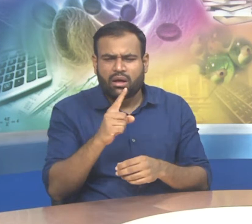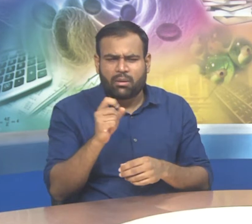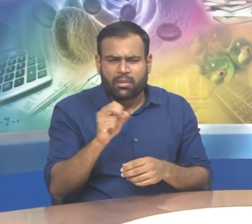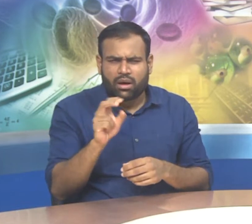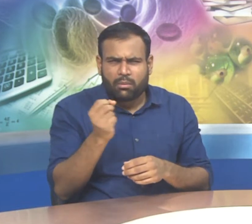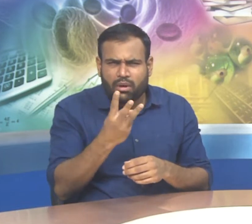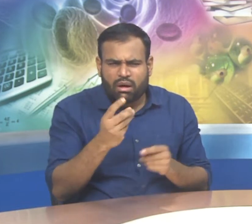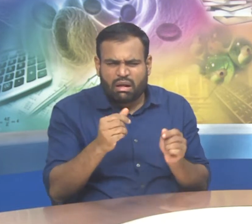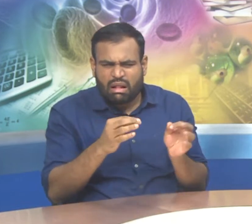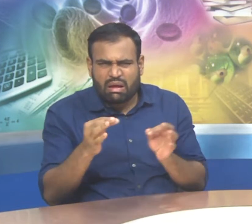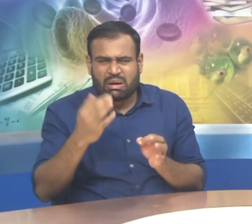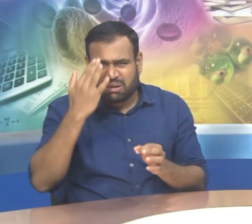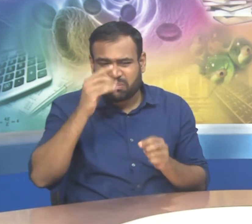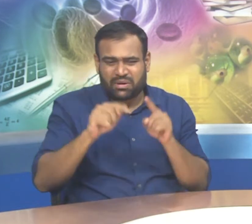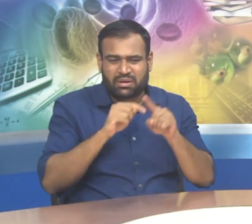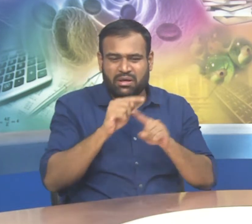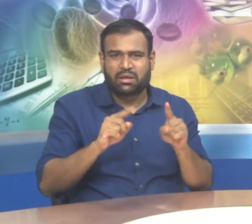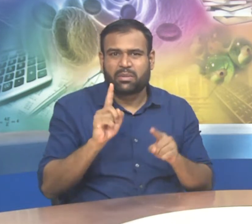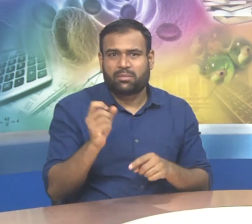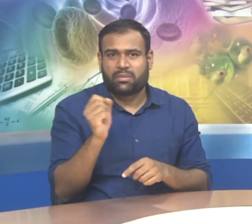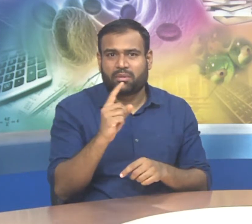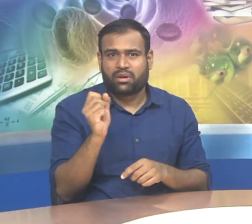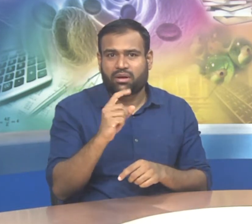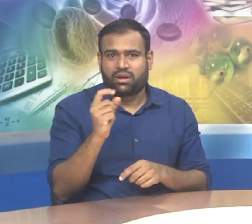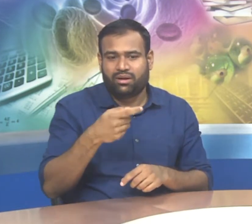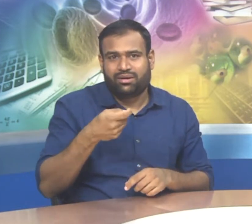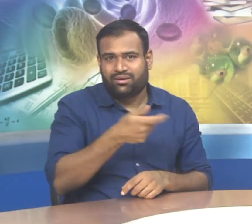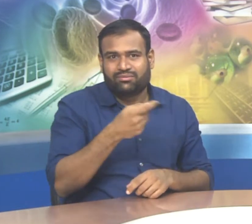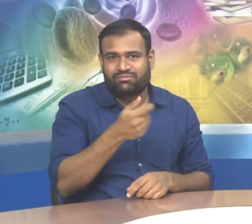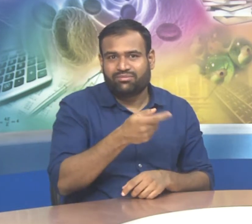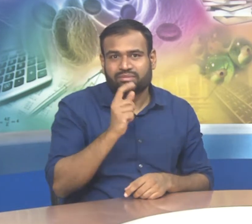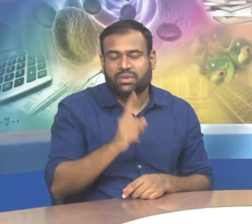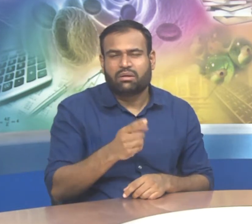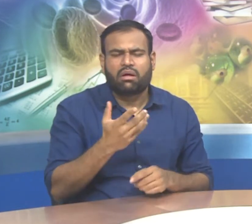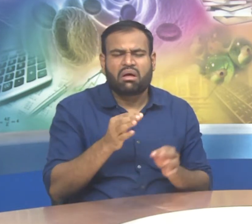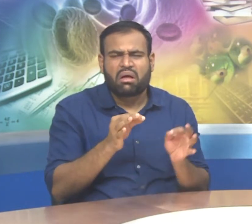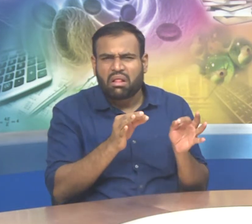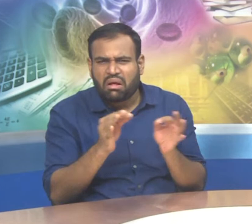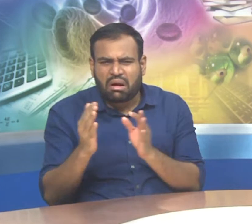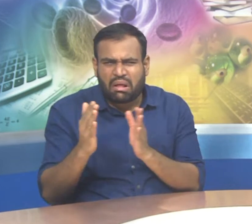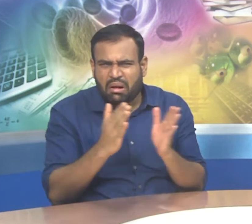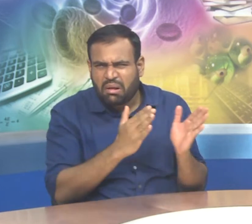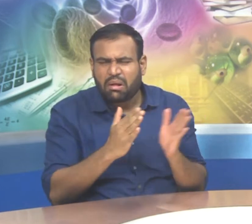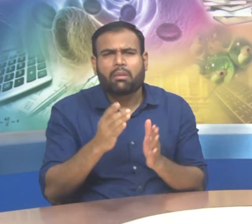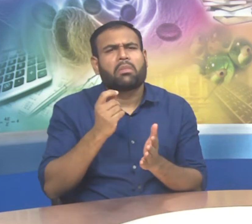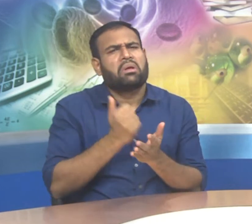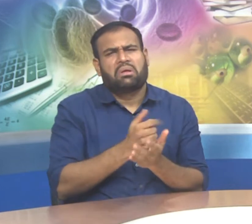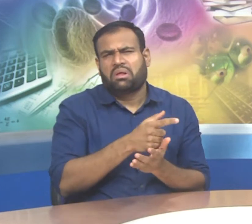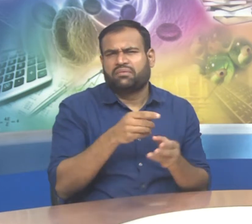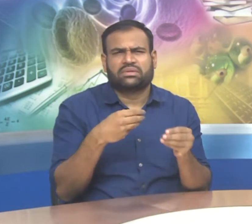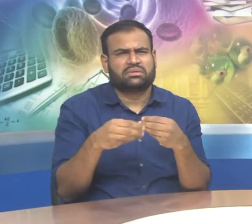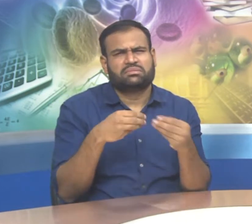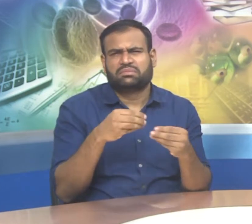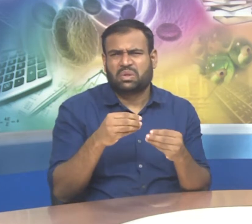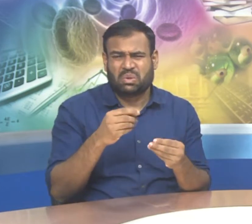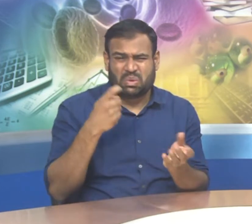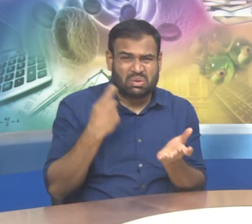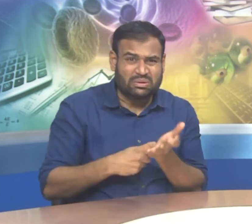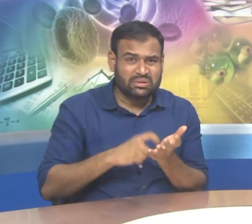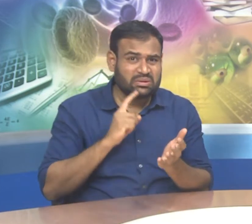In banks, the process of recovery is flexible. We know that there is a certain amount of rate of interest